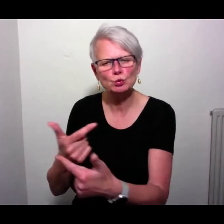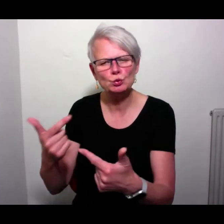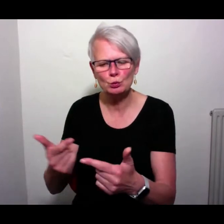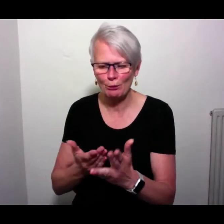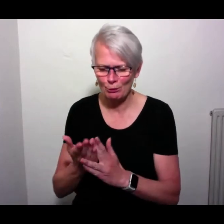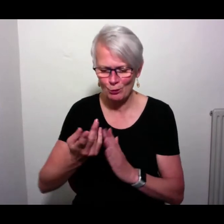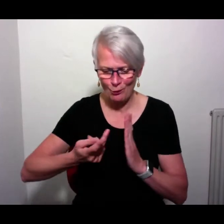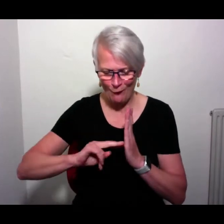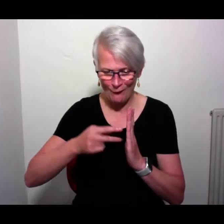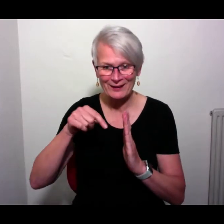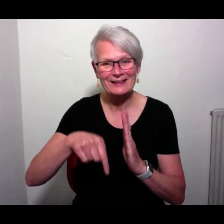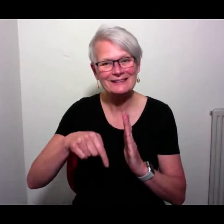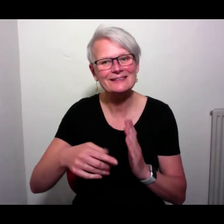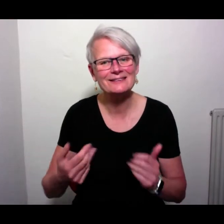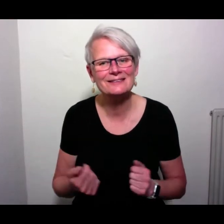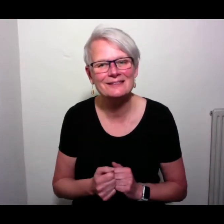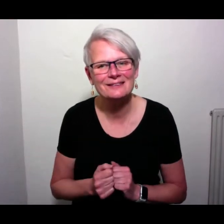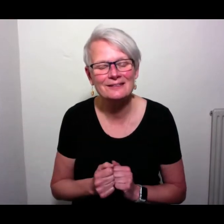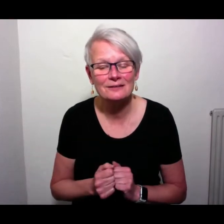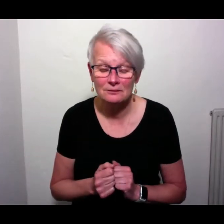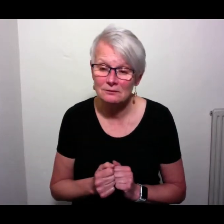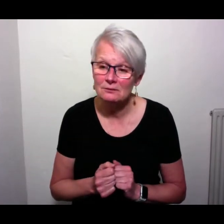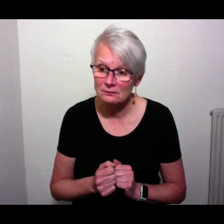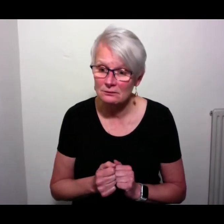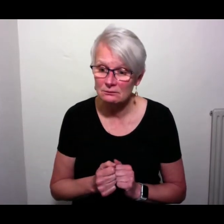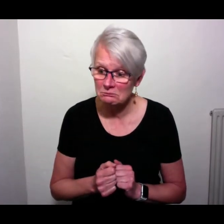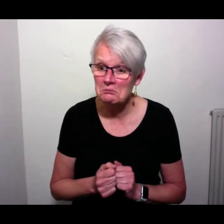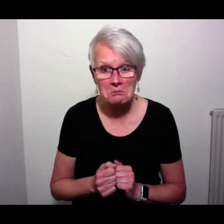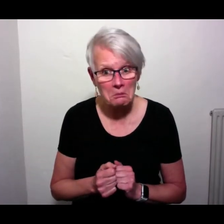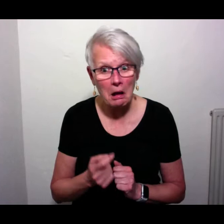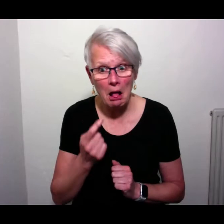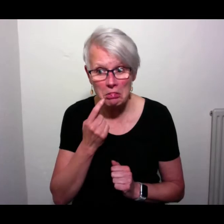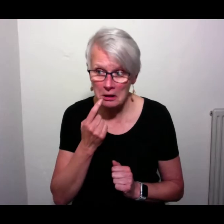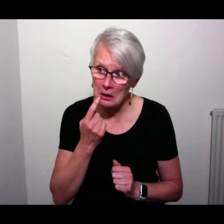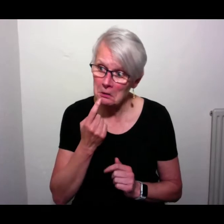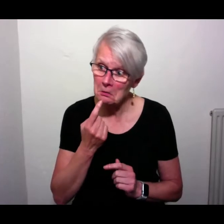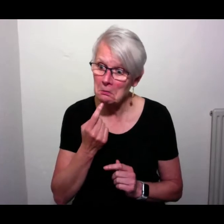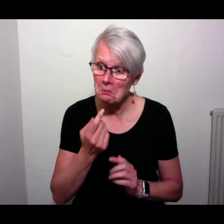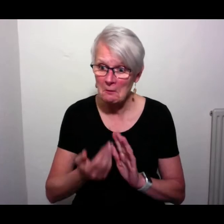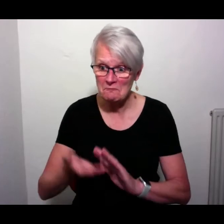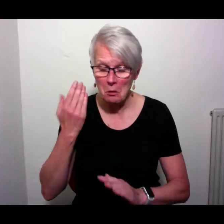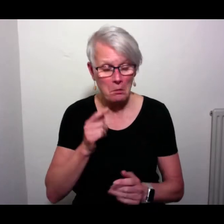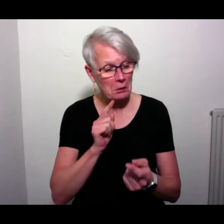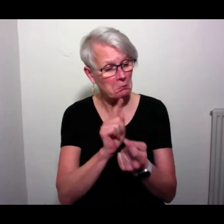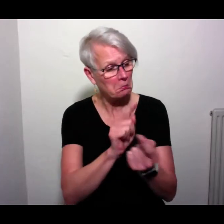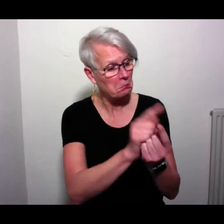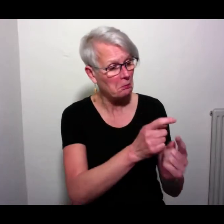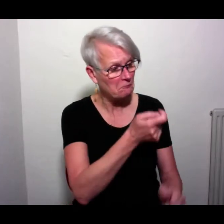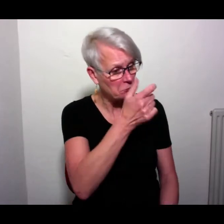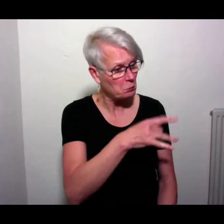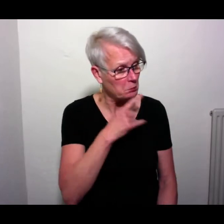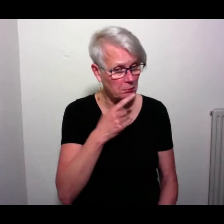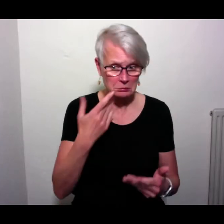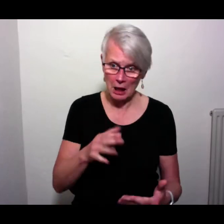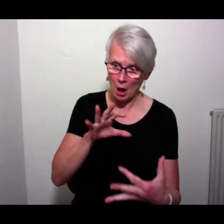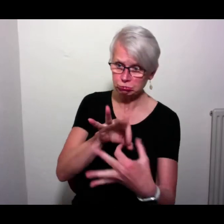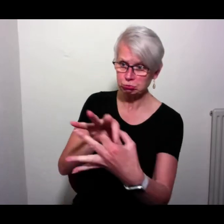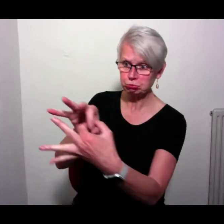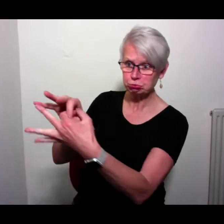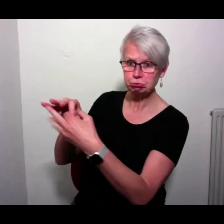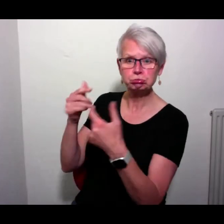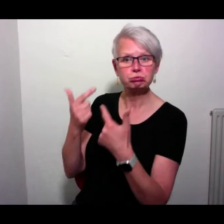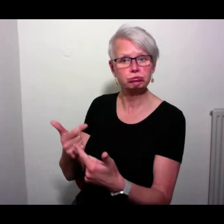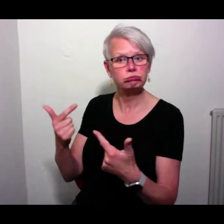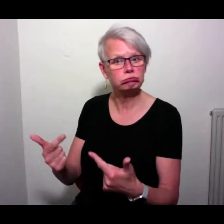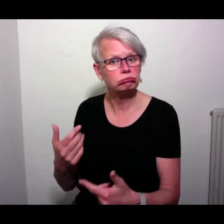people, organising things, as I say. In fact, I'm probably in touch with more people now we're trapped inside than